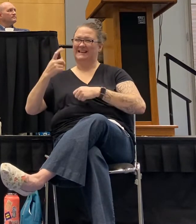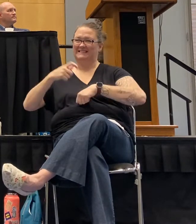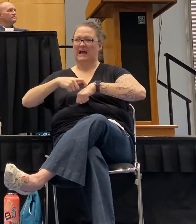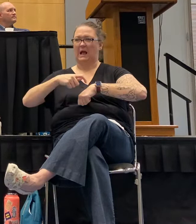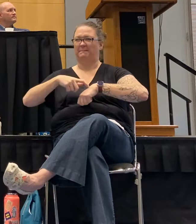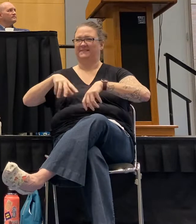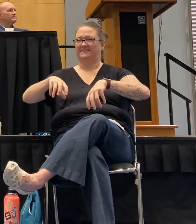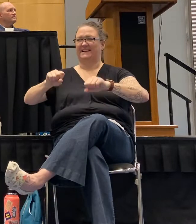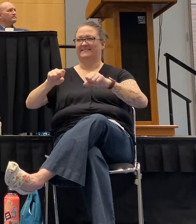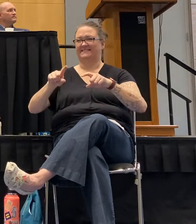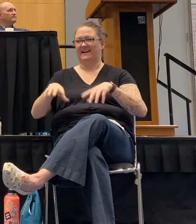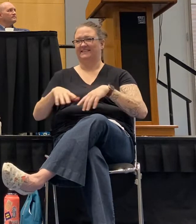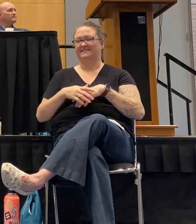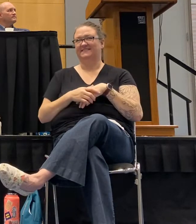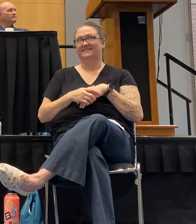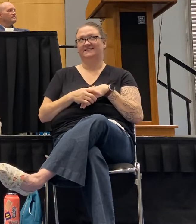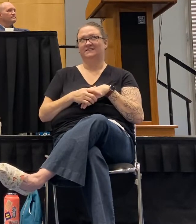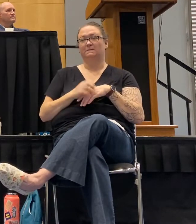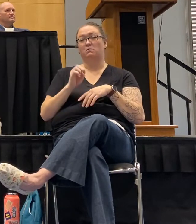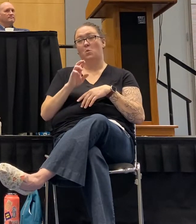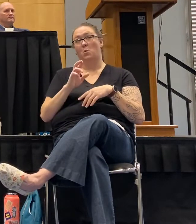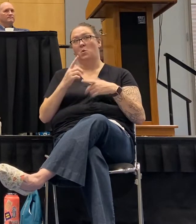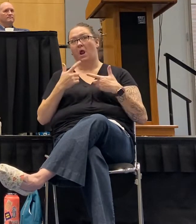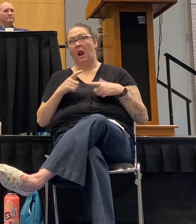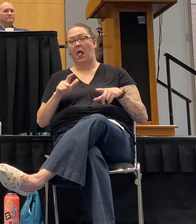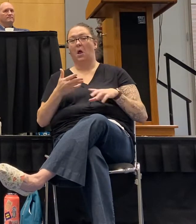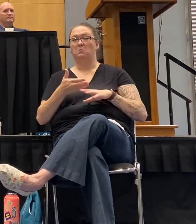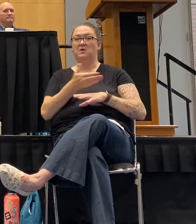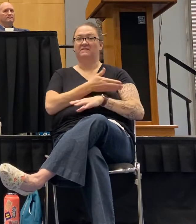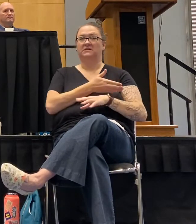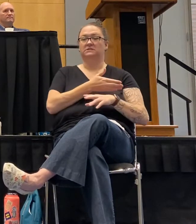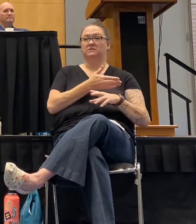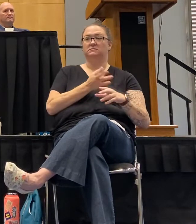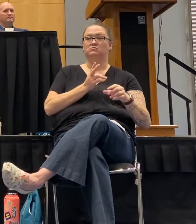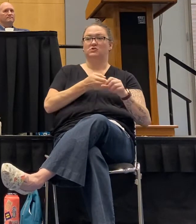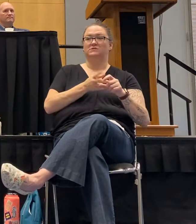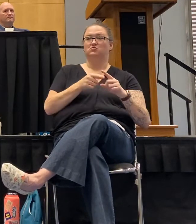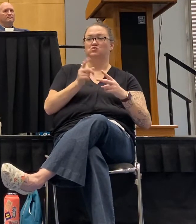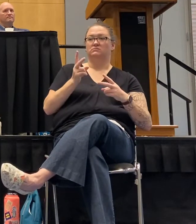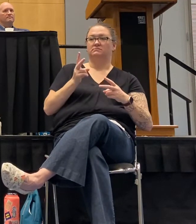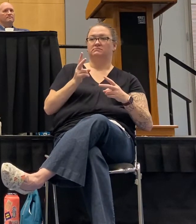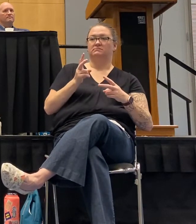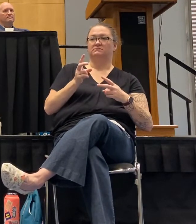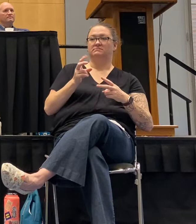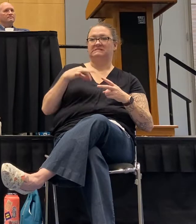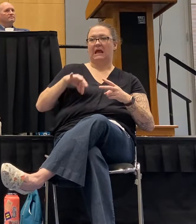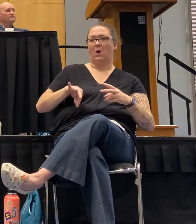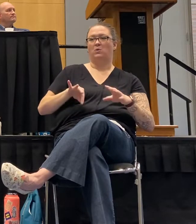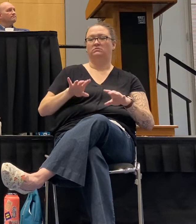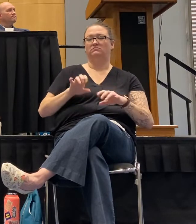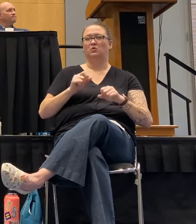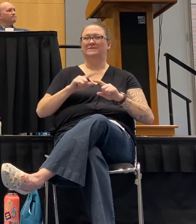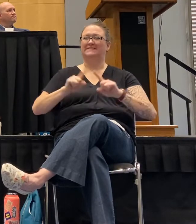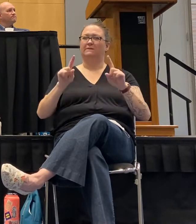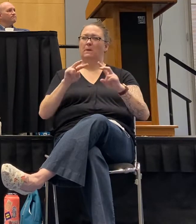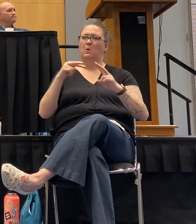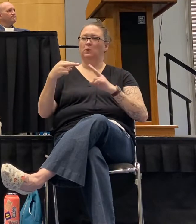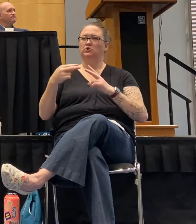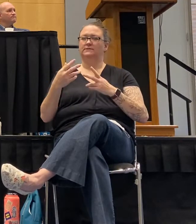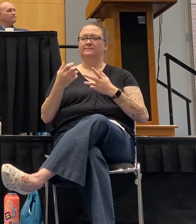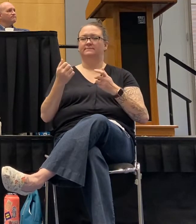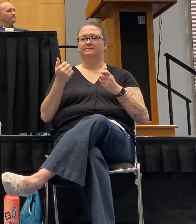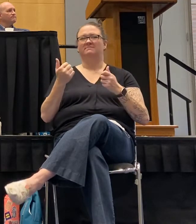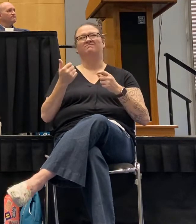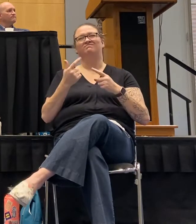try. So, or allow previous participation to count. So, there are different approaches that you can take.